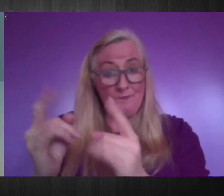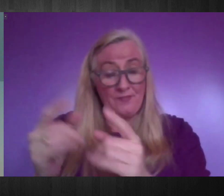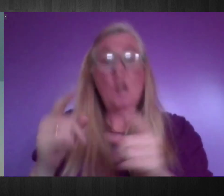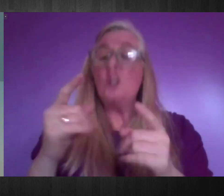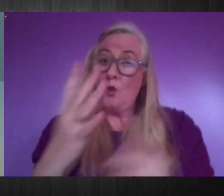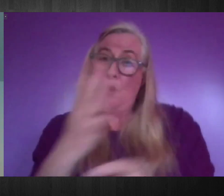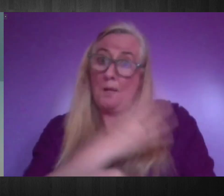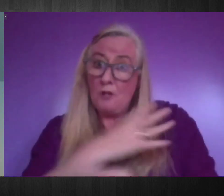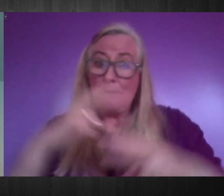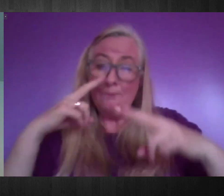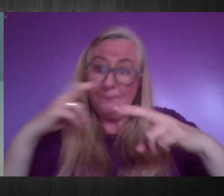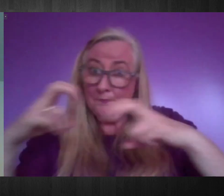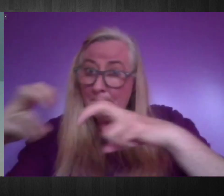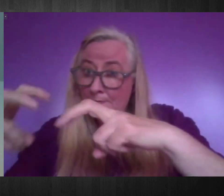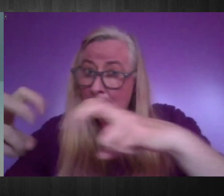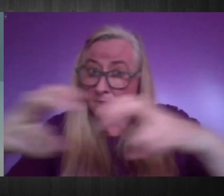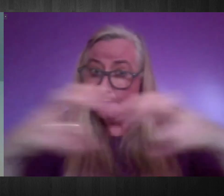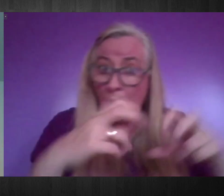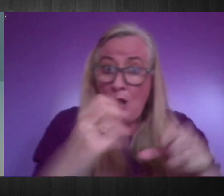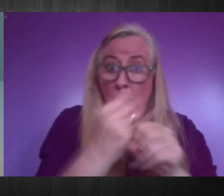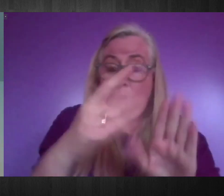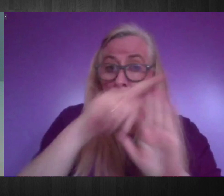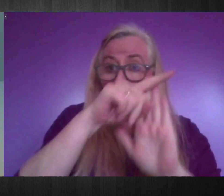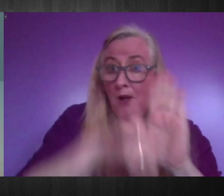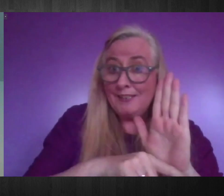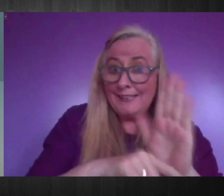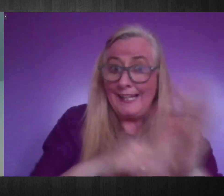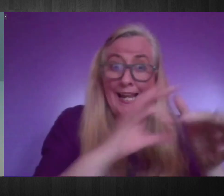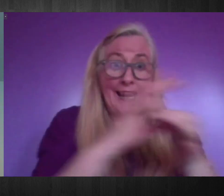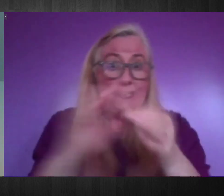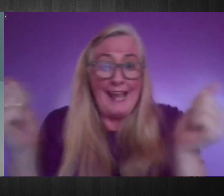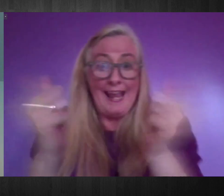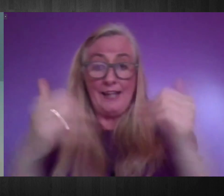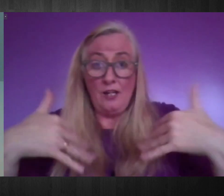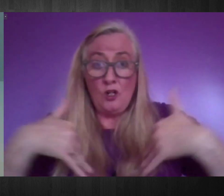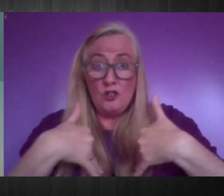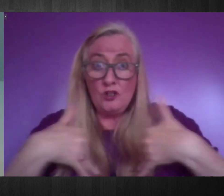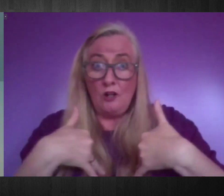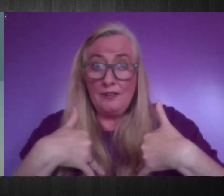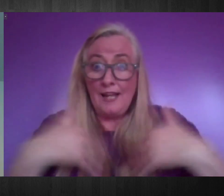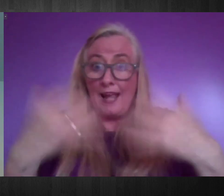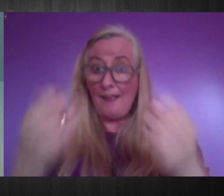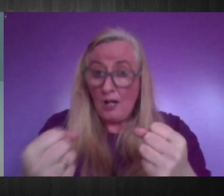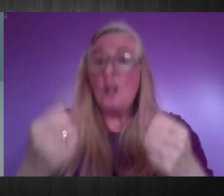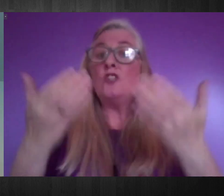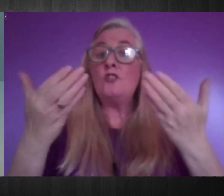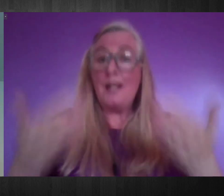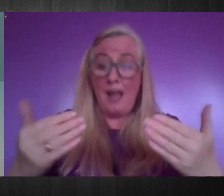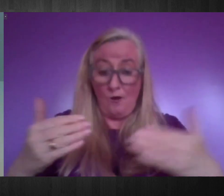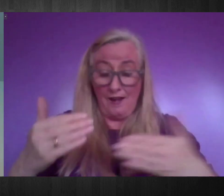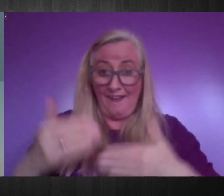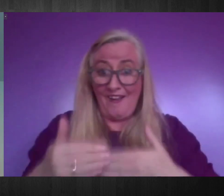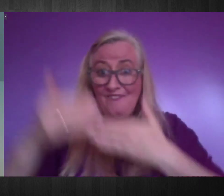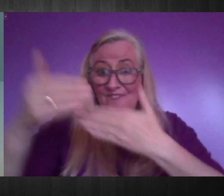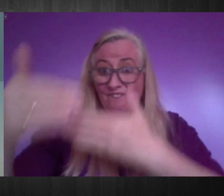examine these policy statements and is actively engaging on issues of concern that remain. As we move into a phase where it's clear